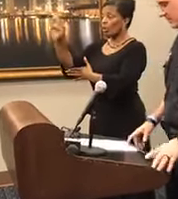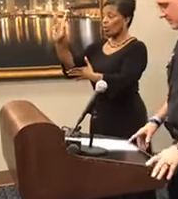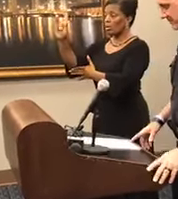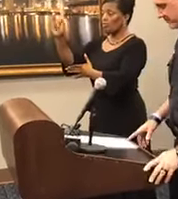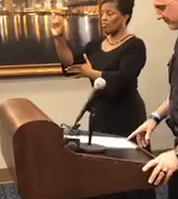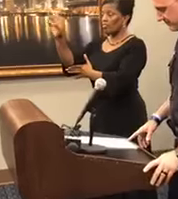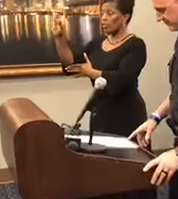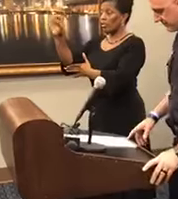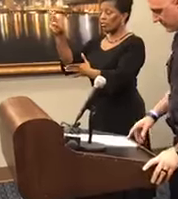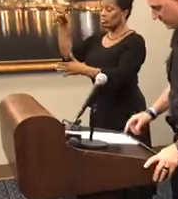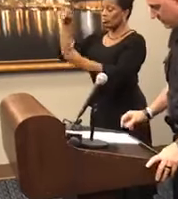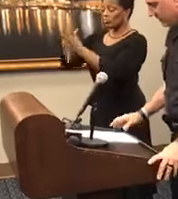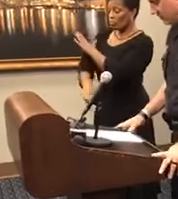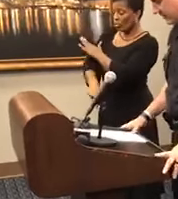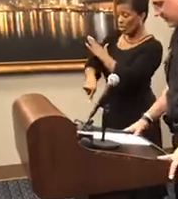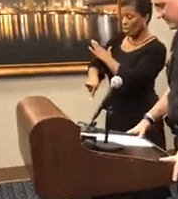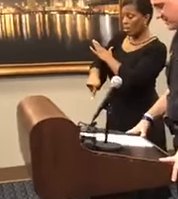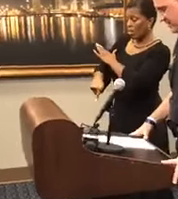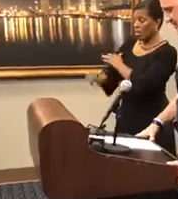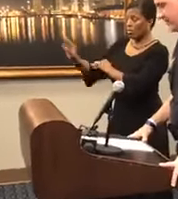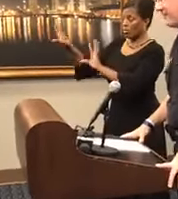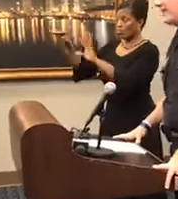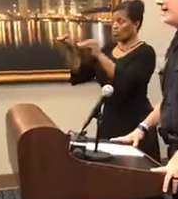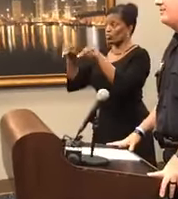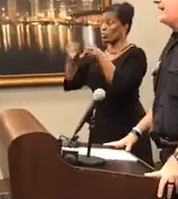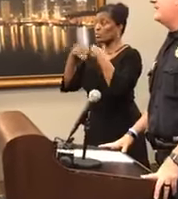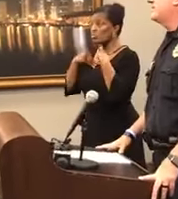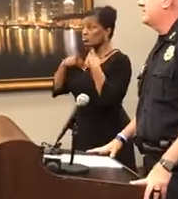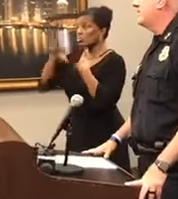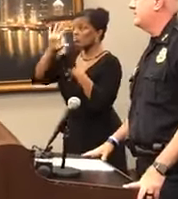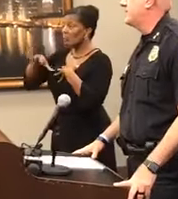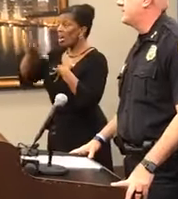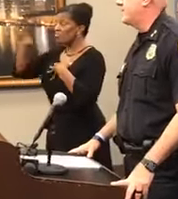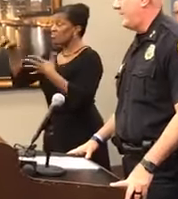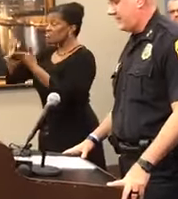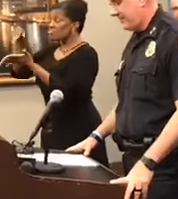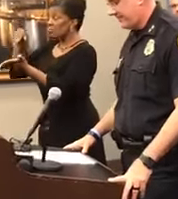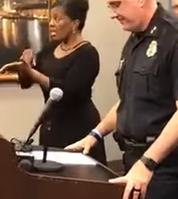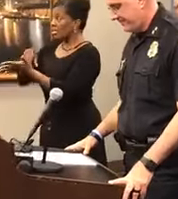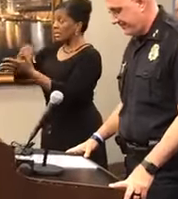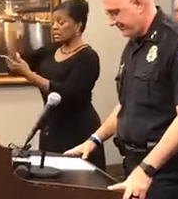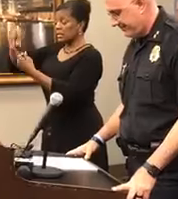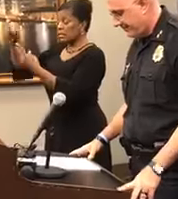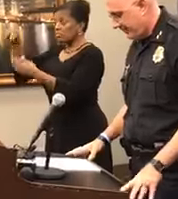murdered. We received over 5,000 tips in this case.